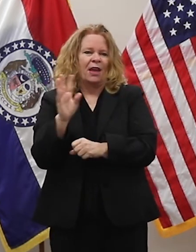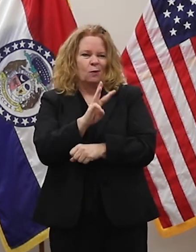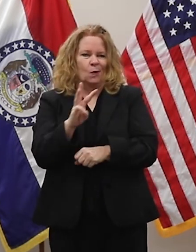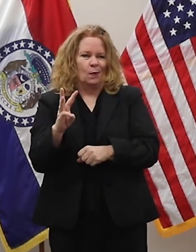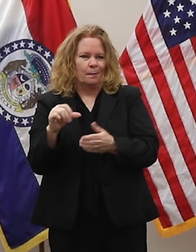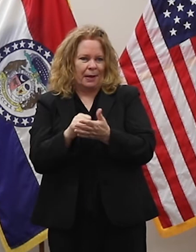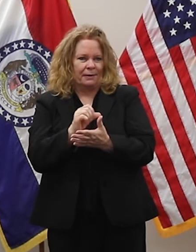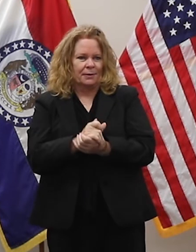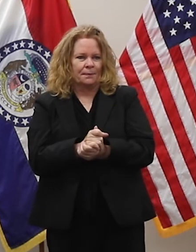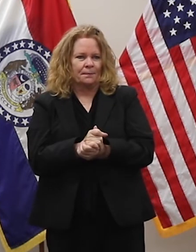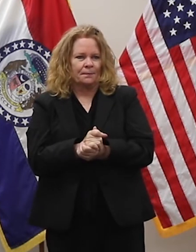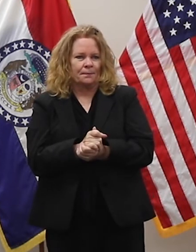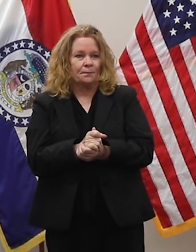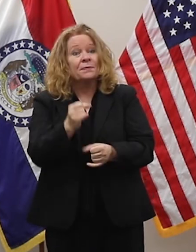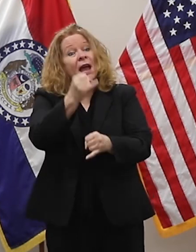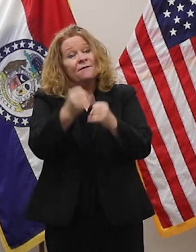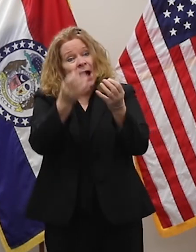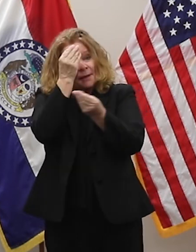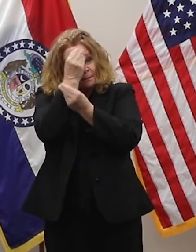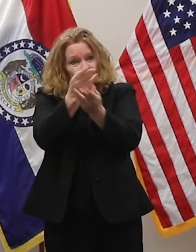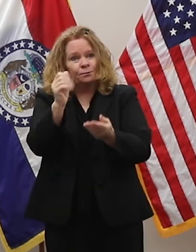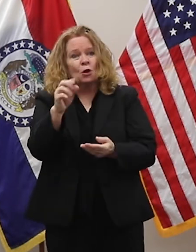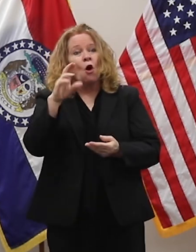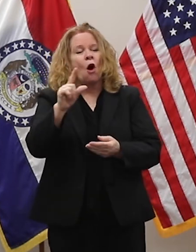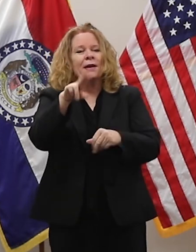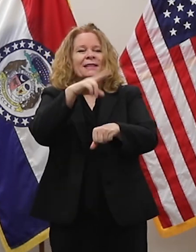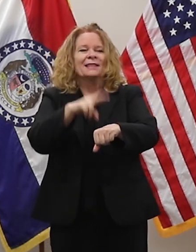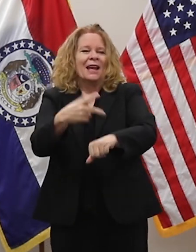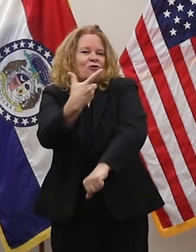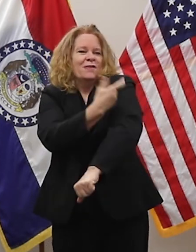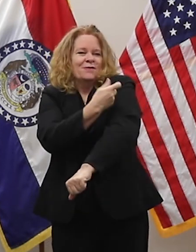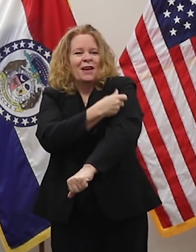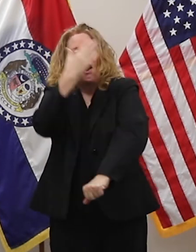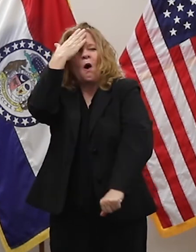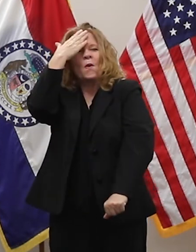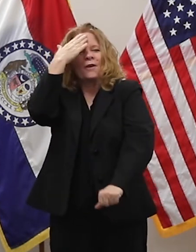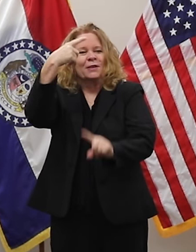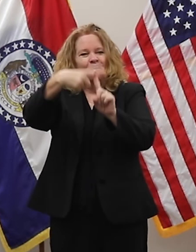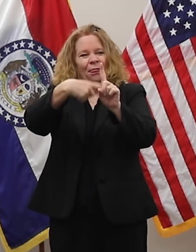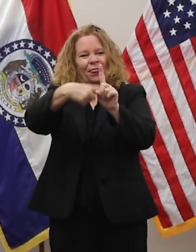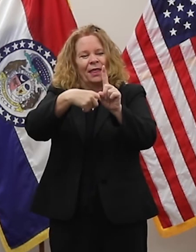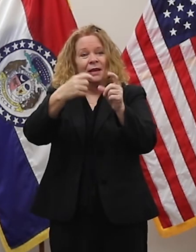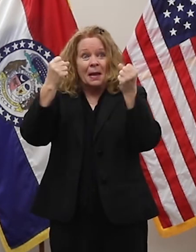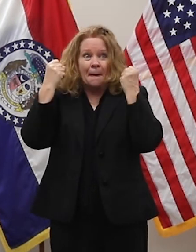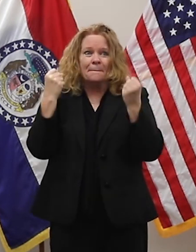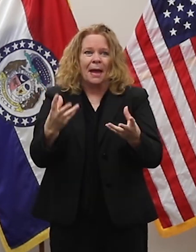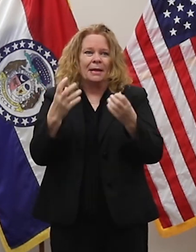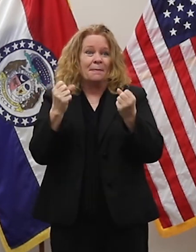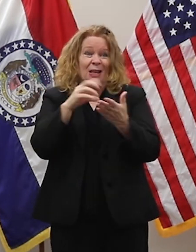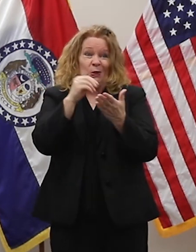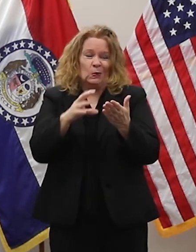finally, I'd like to note that August is National Immunization Awareness Month, and it comes as many area students are headed